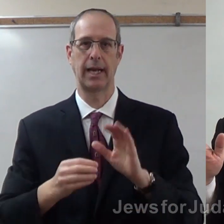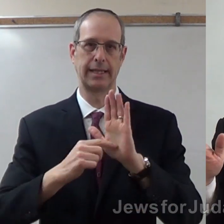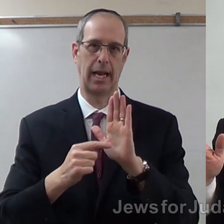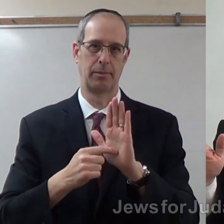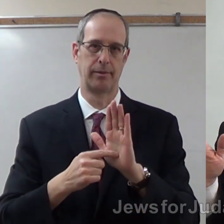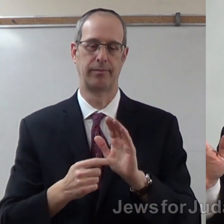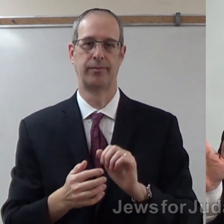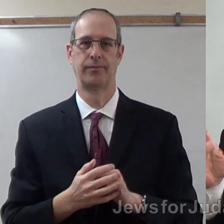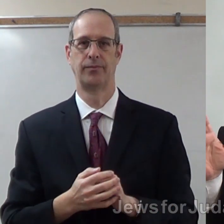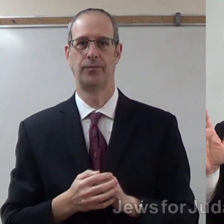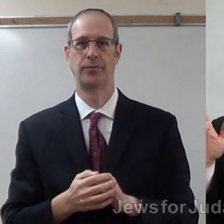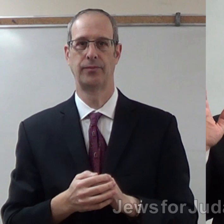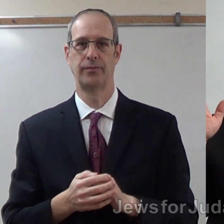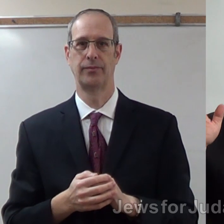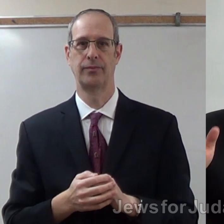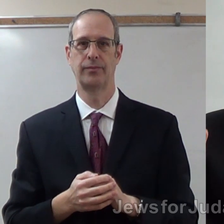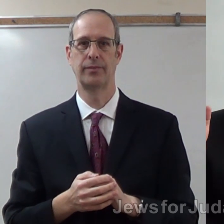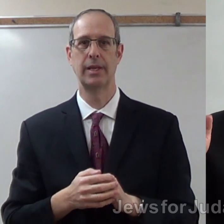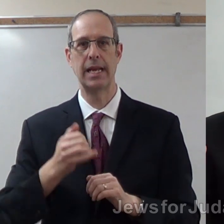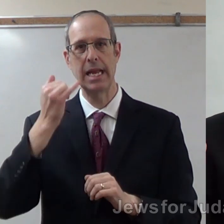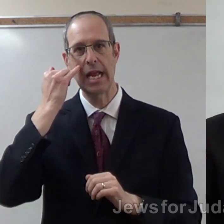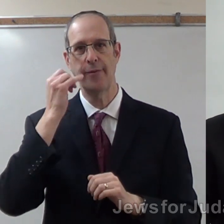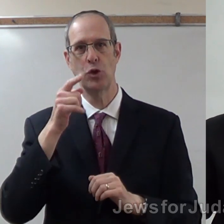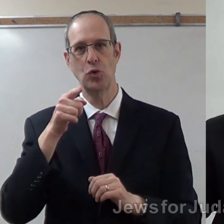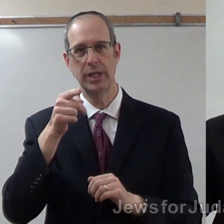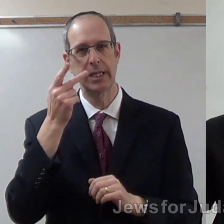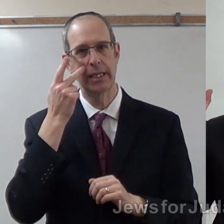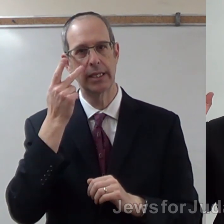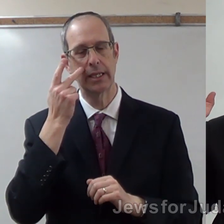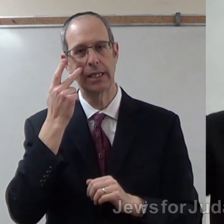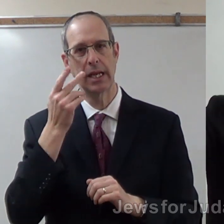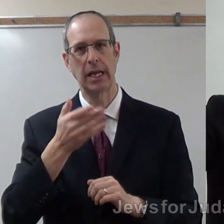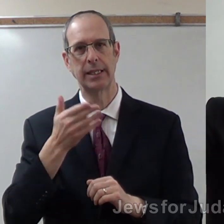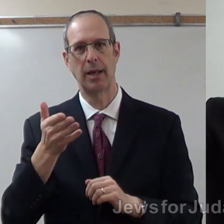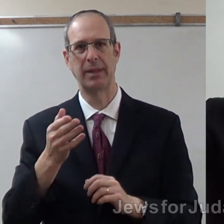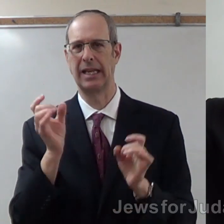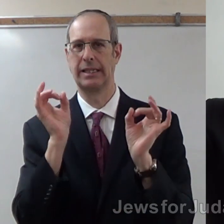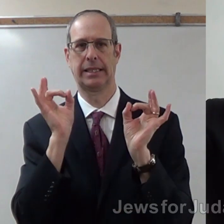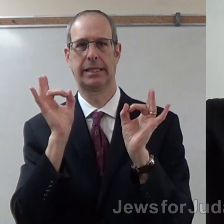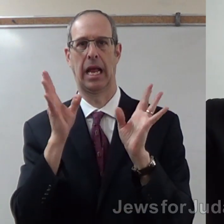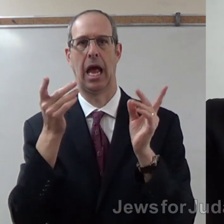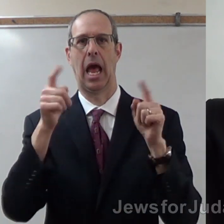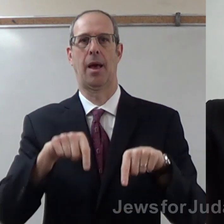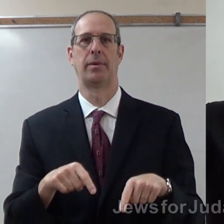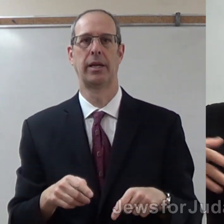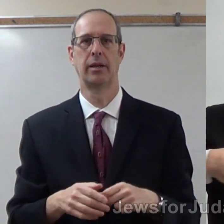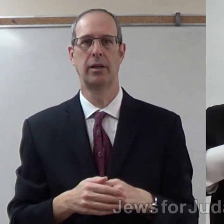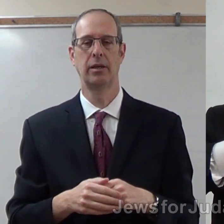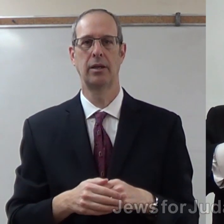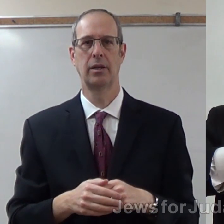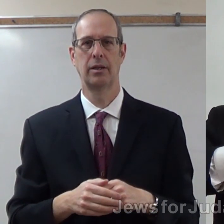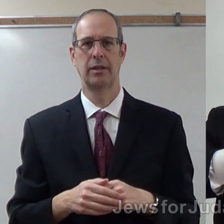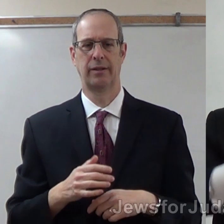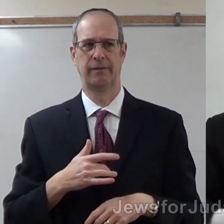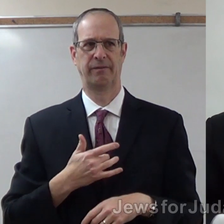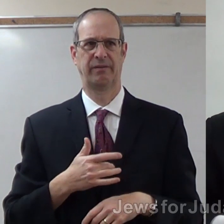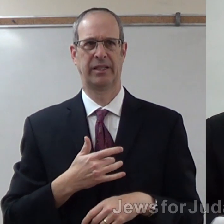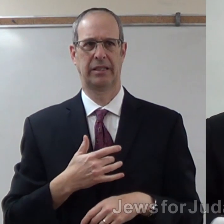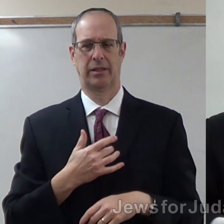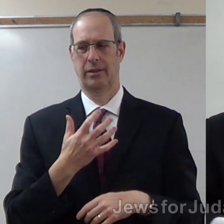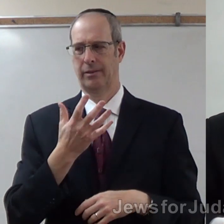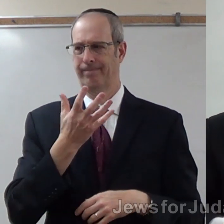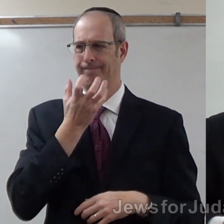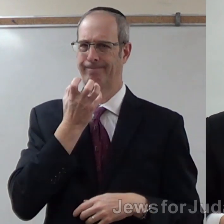example, if you see something terrible happening and it makes you